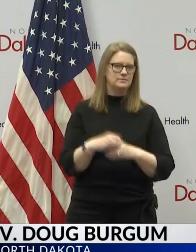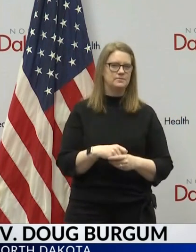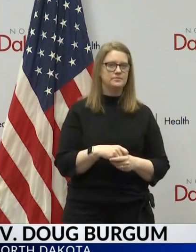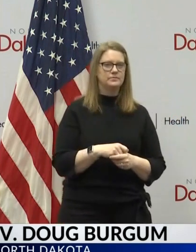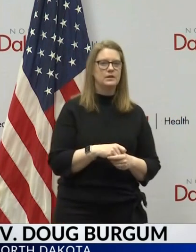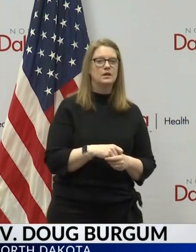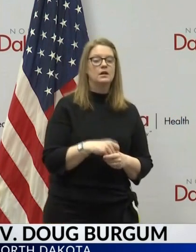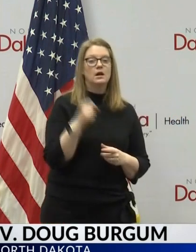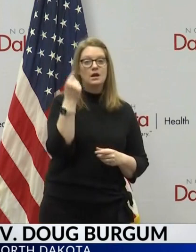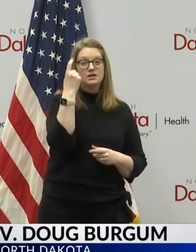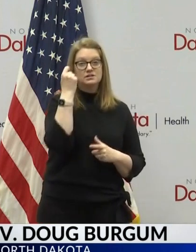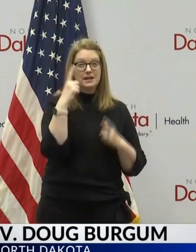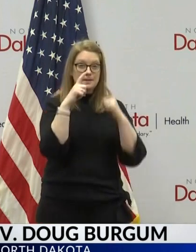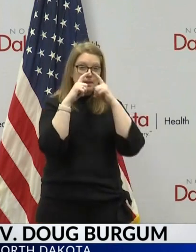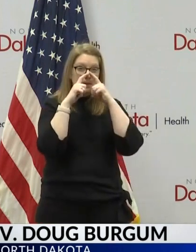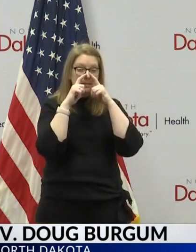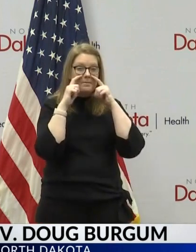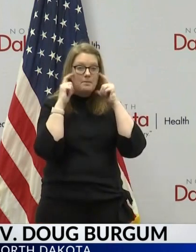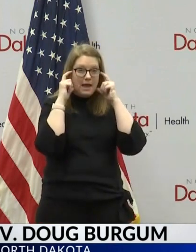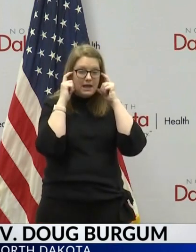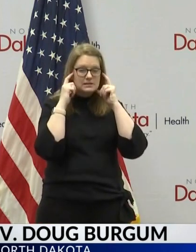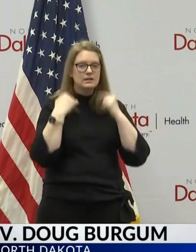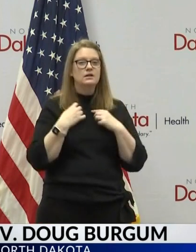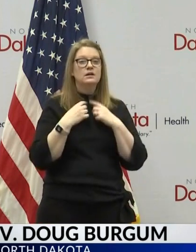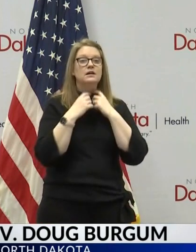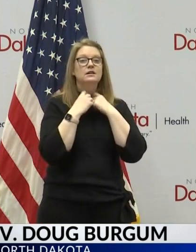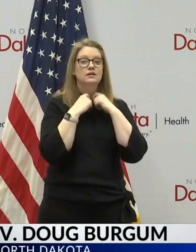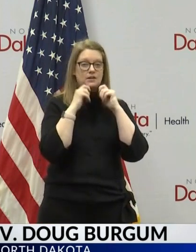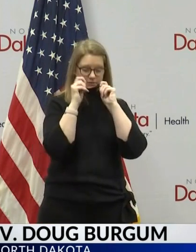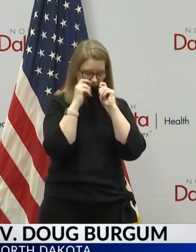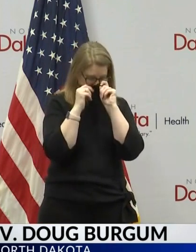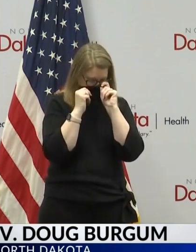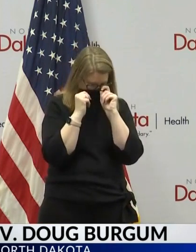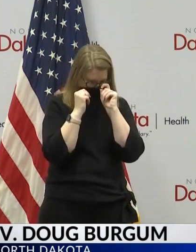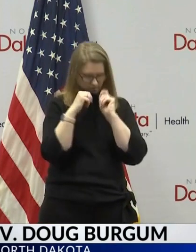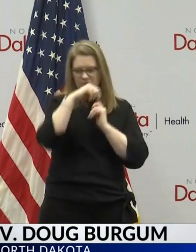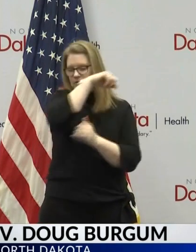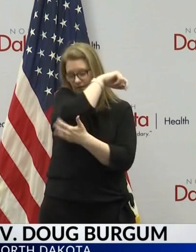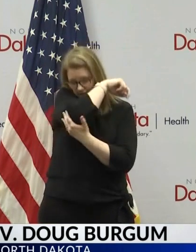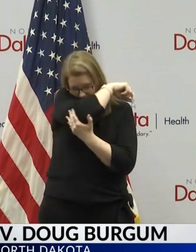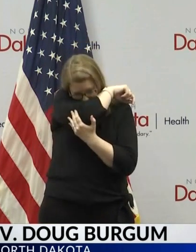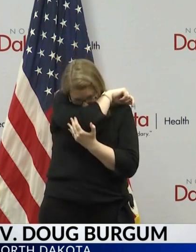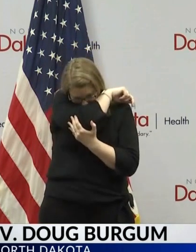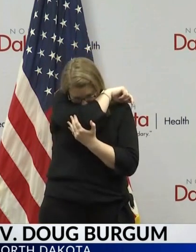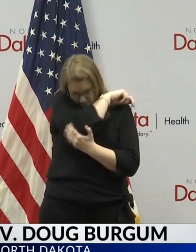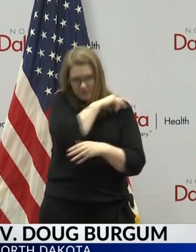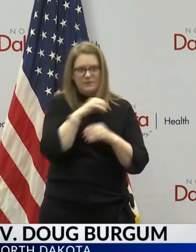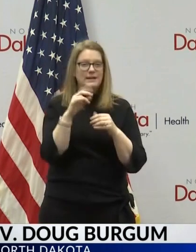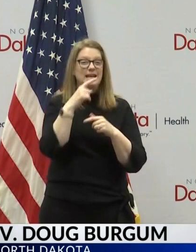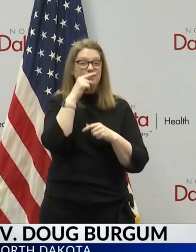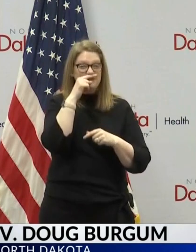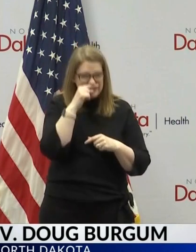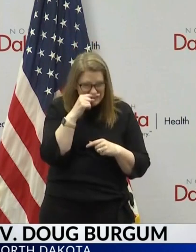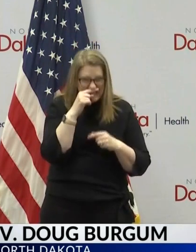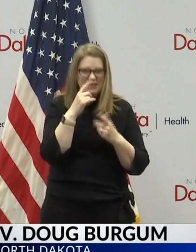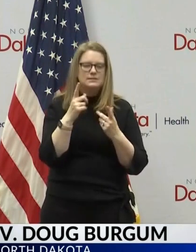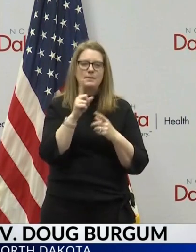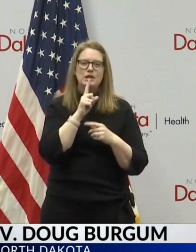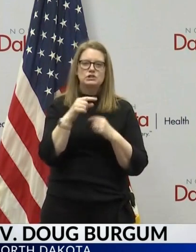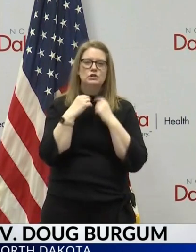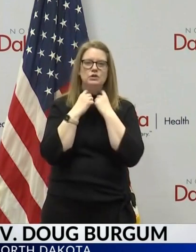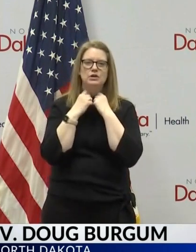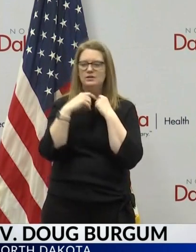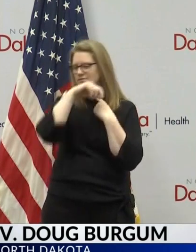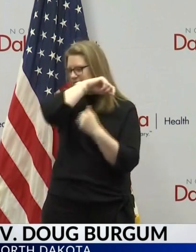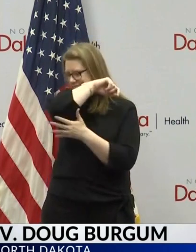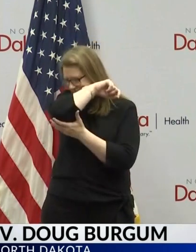you're covering your cough or your sneezes as one of the key things to do. And then, of course, keeping that safe distance